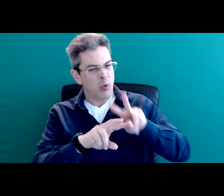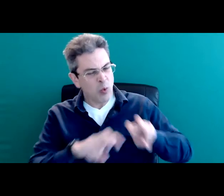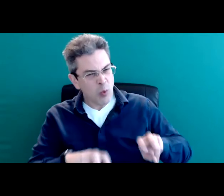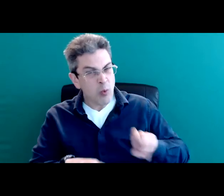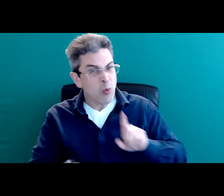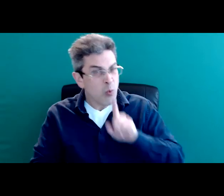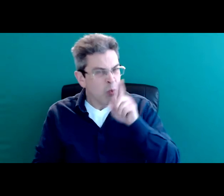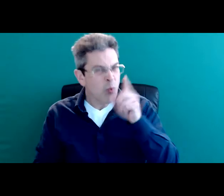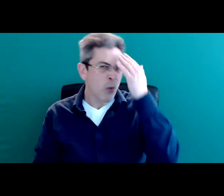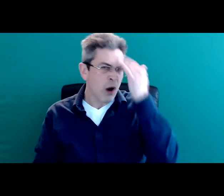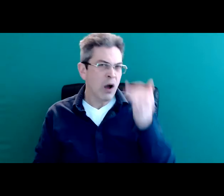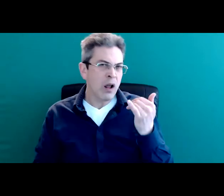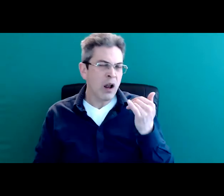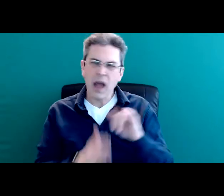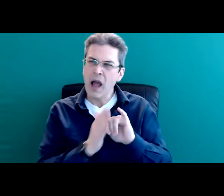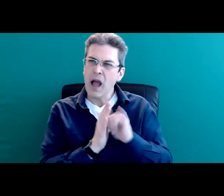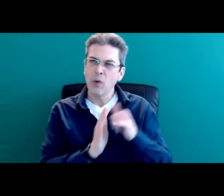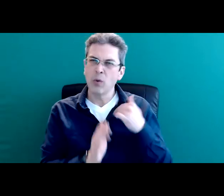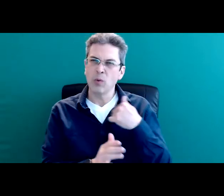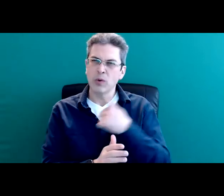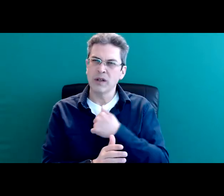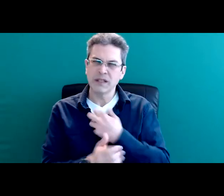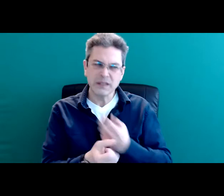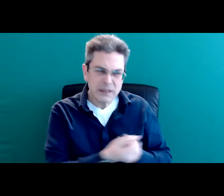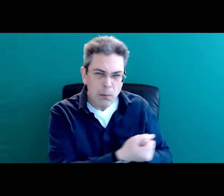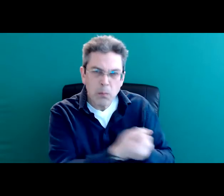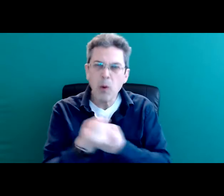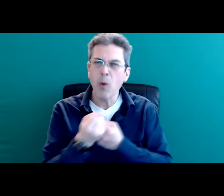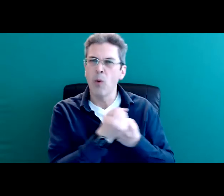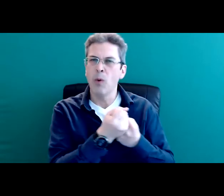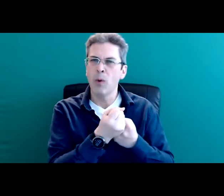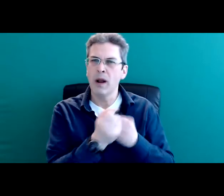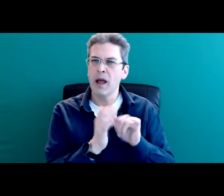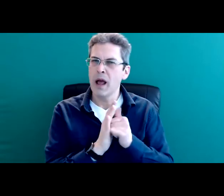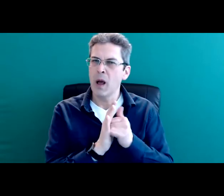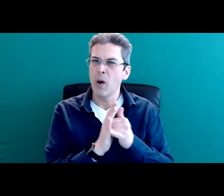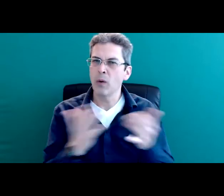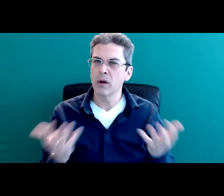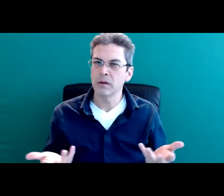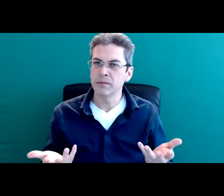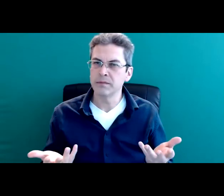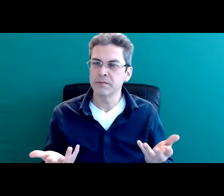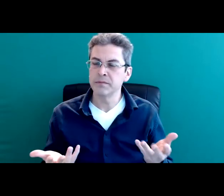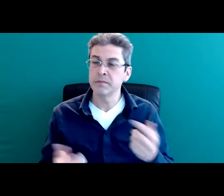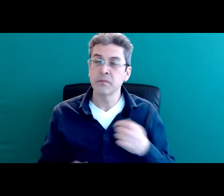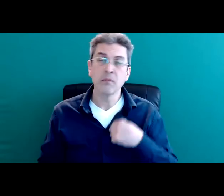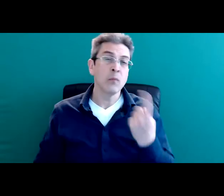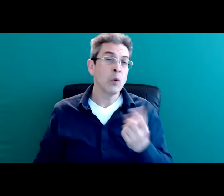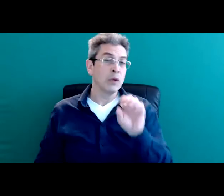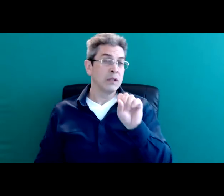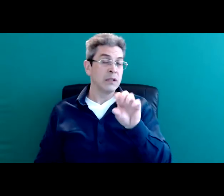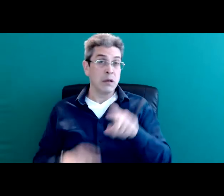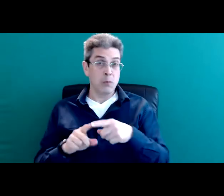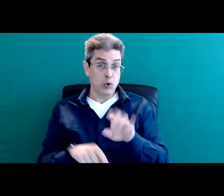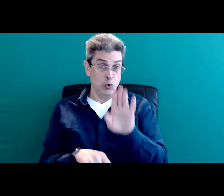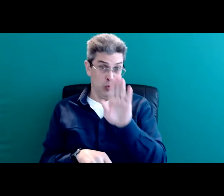ask, how are we going to support one another? I always say to people, our health, your individual health